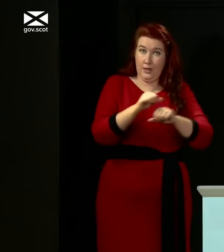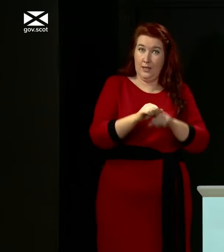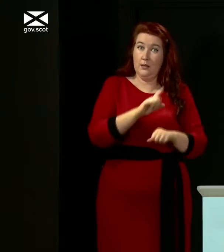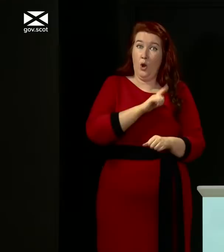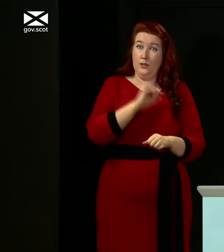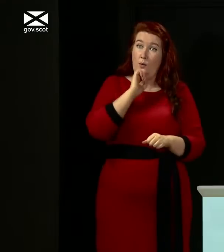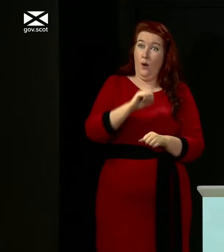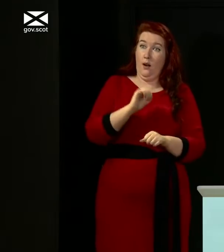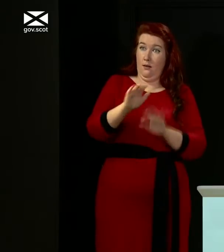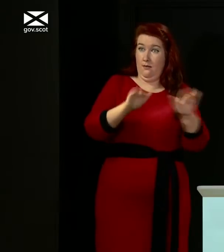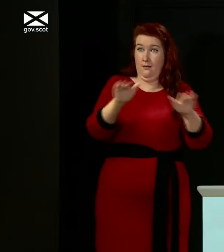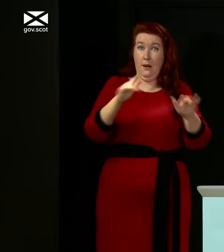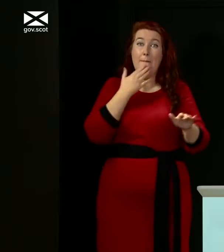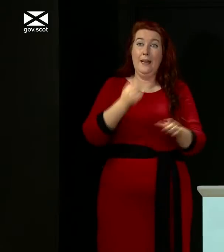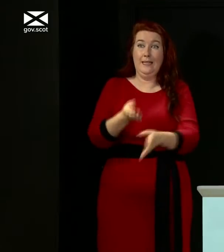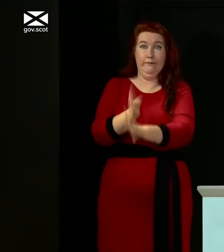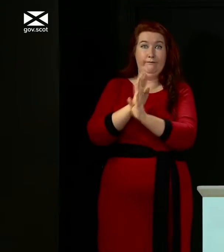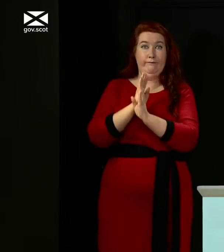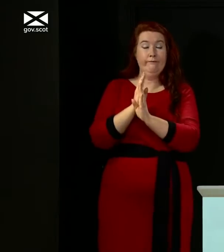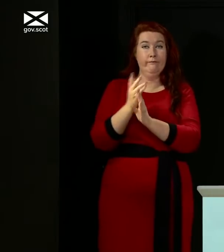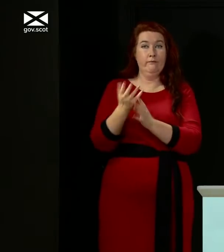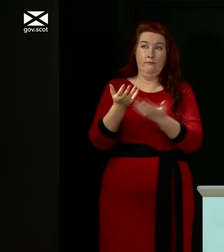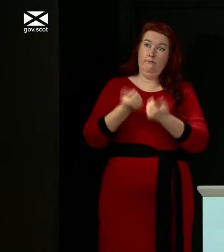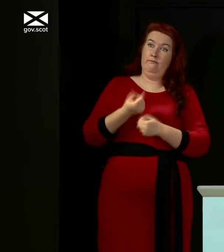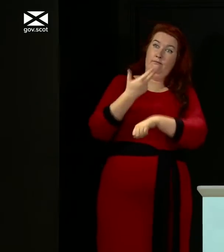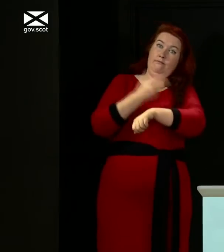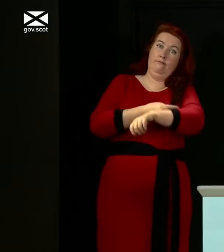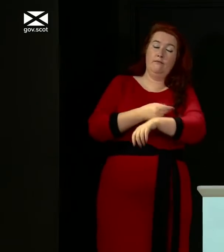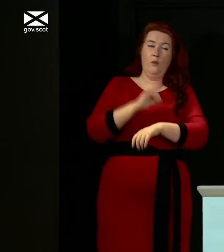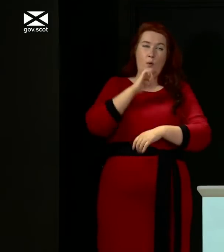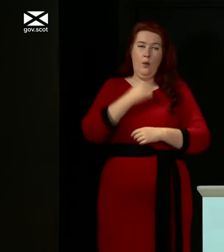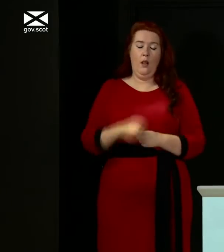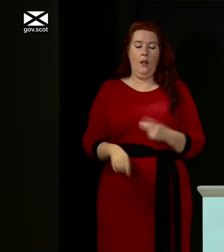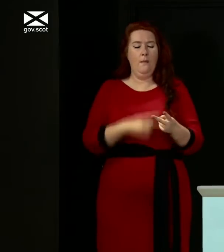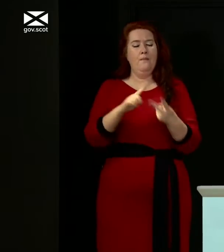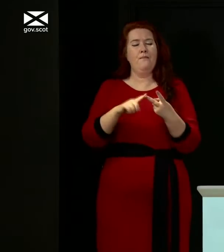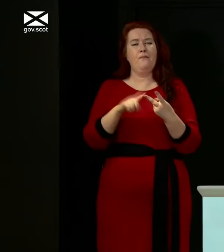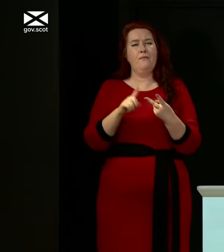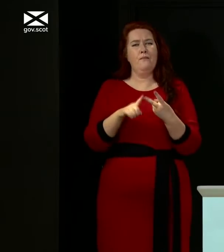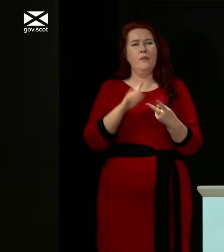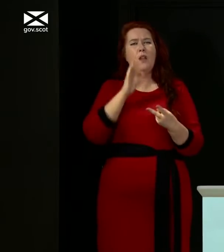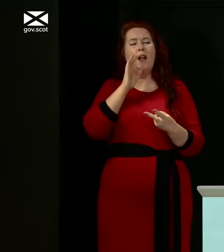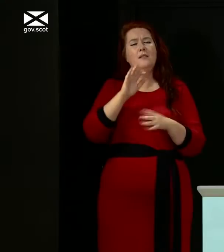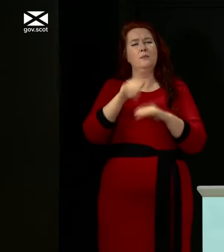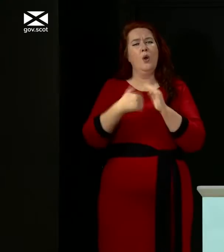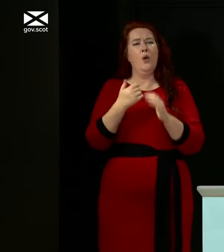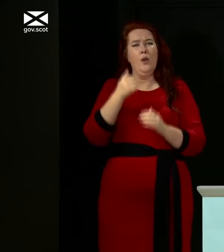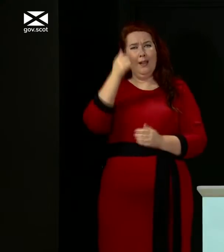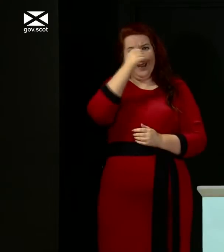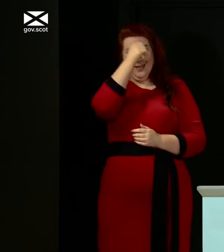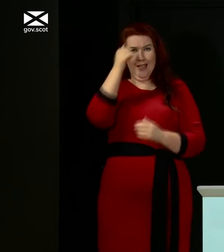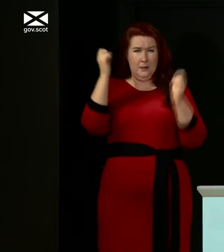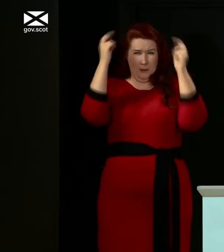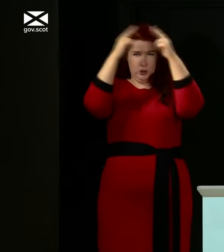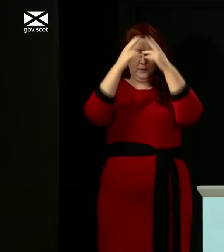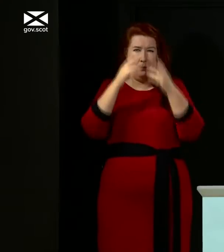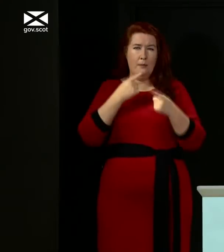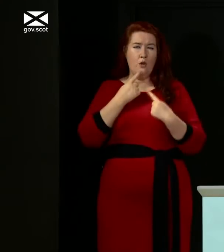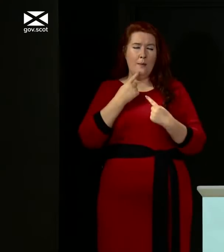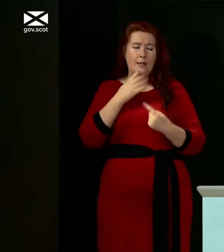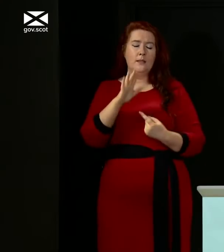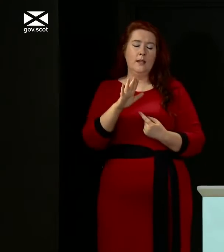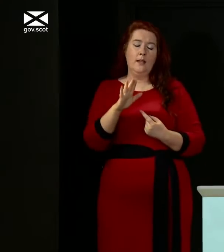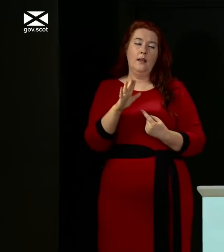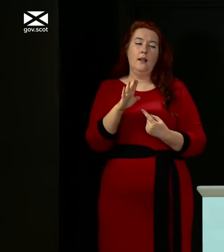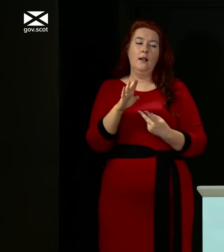be invited to come forward to places for their vaccination. On the Catholic bishops, I mean, I